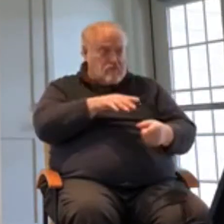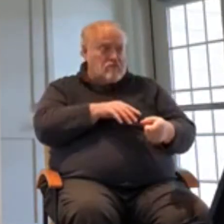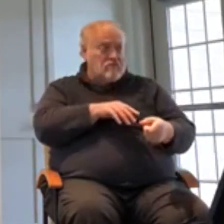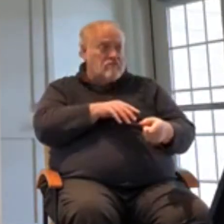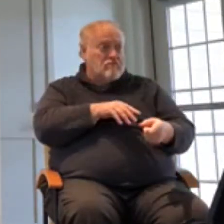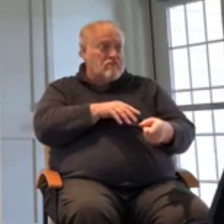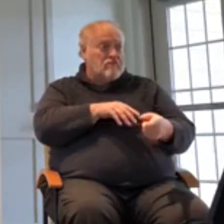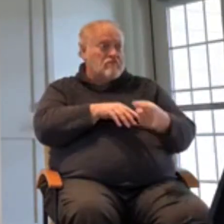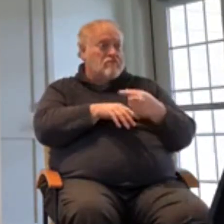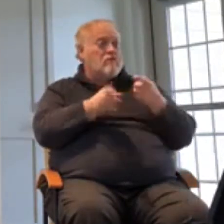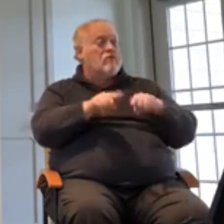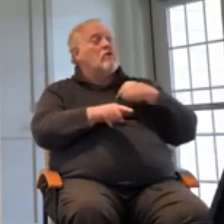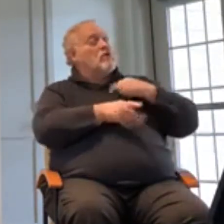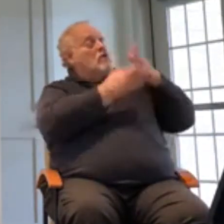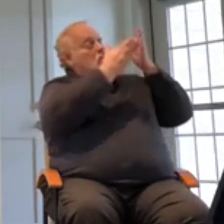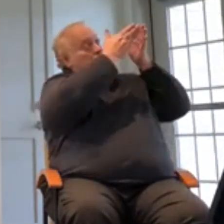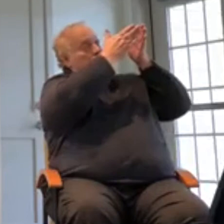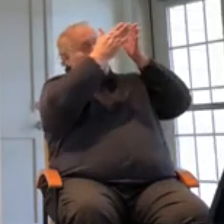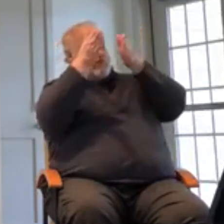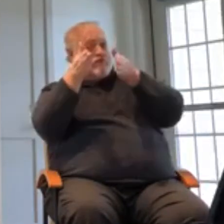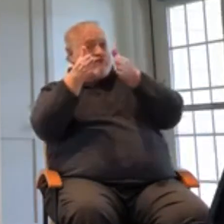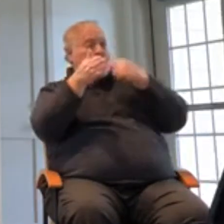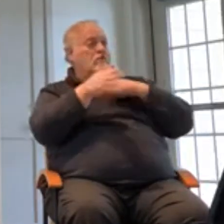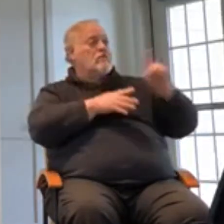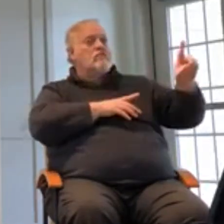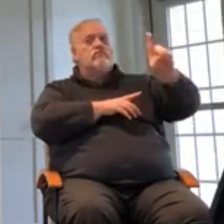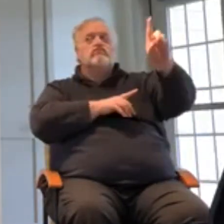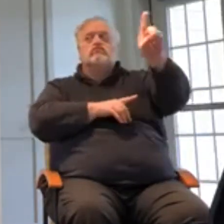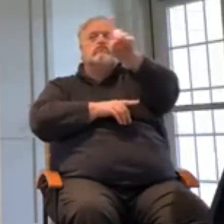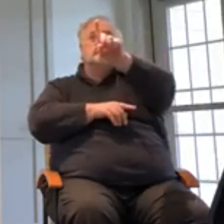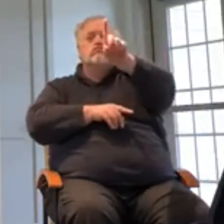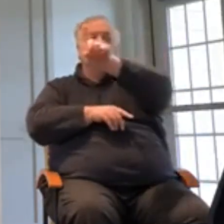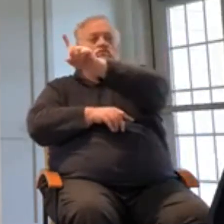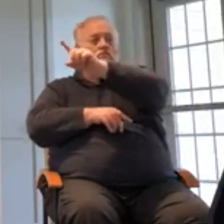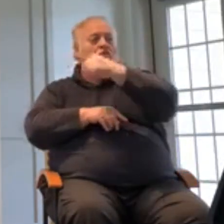eyes off of him, when we wander astray,